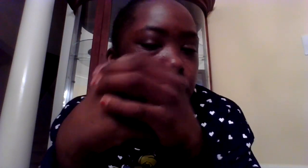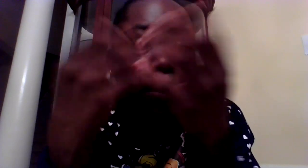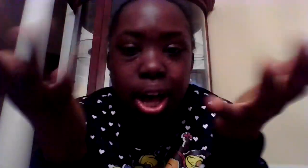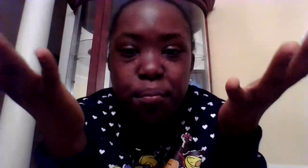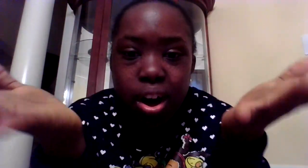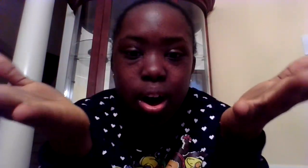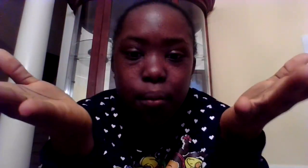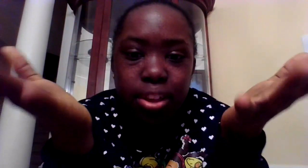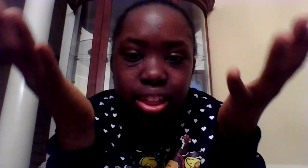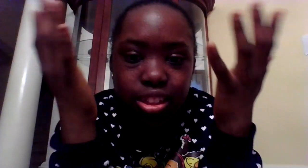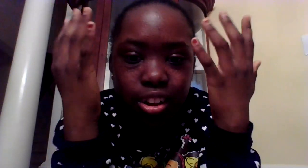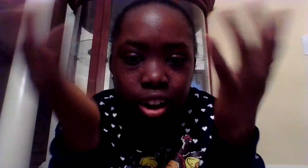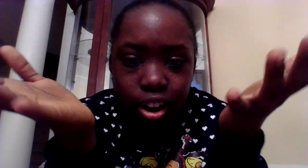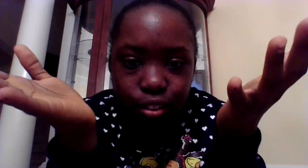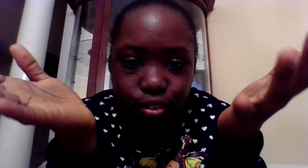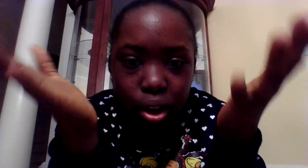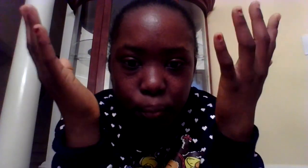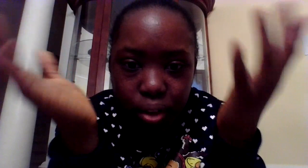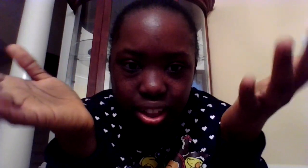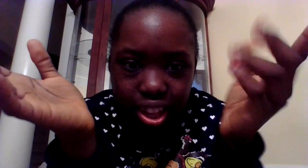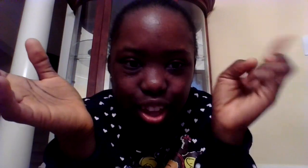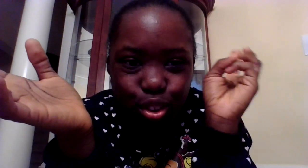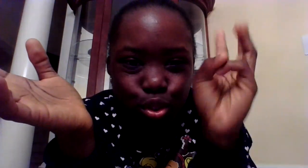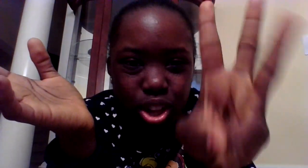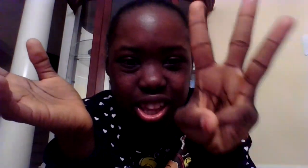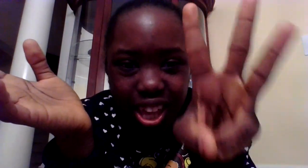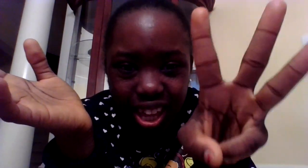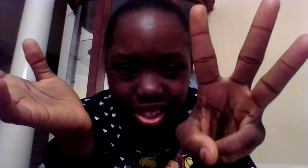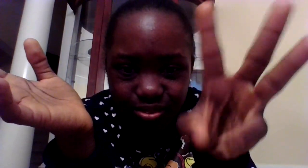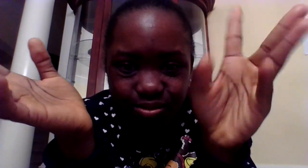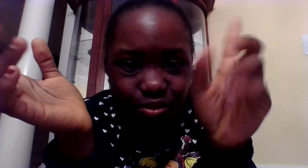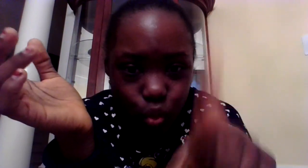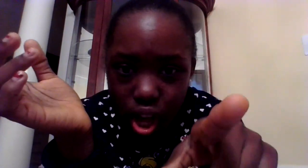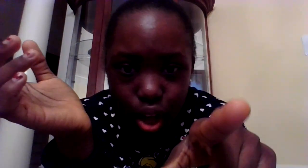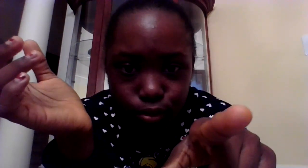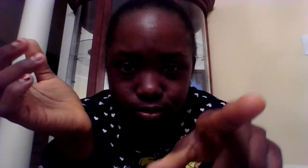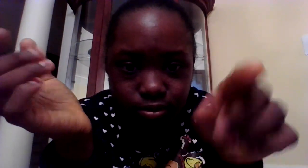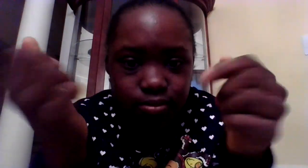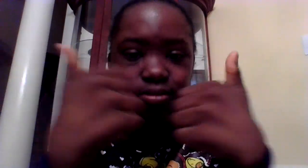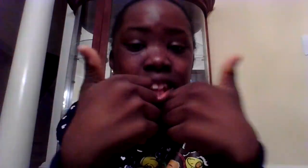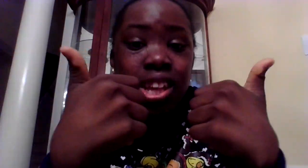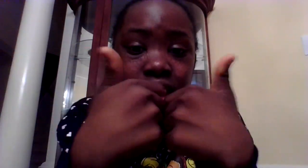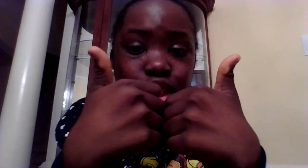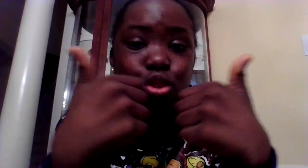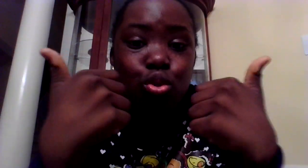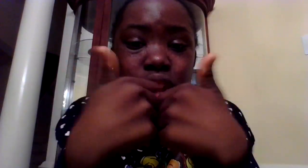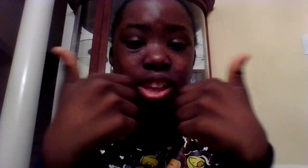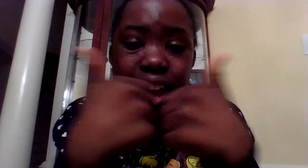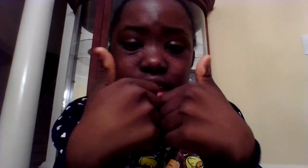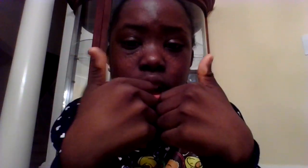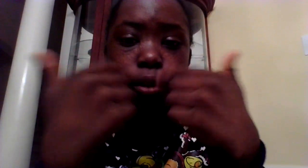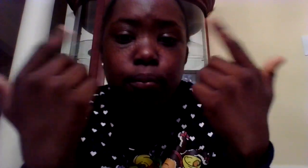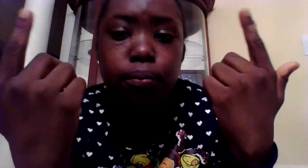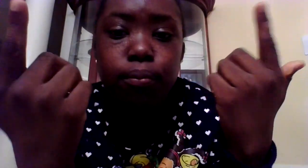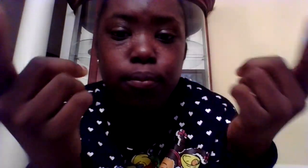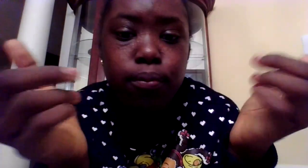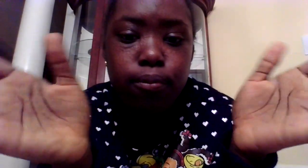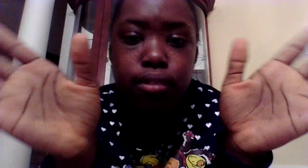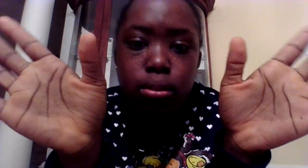my mom is off on Monday. 3 days. Wow, it is 3 days of this